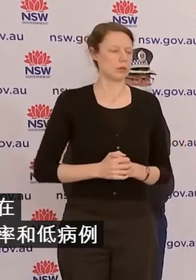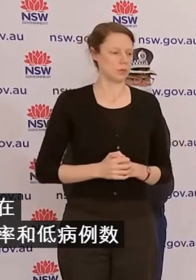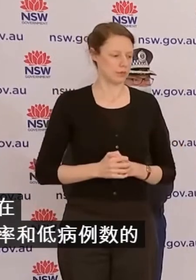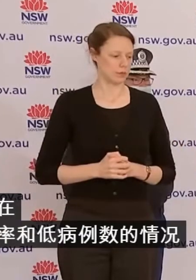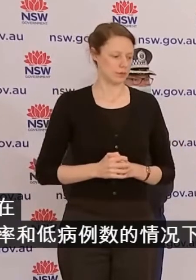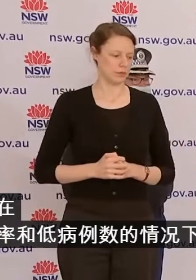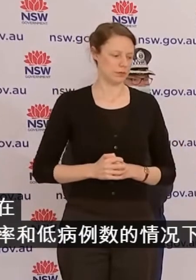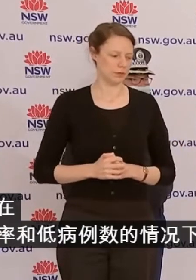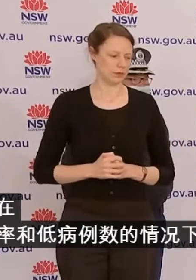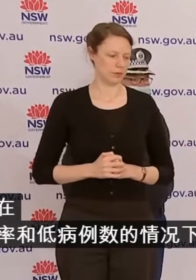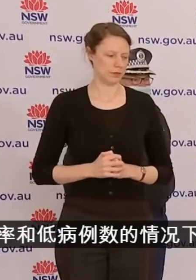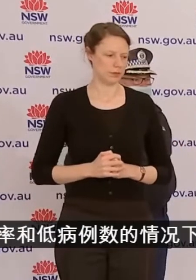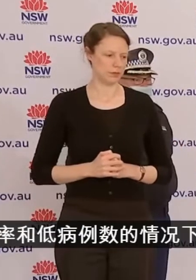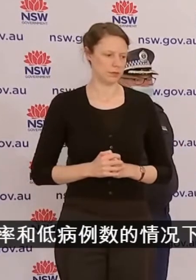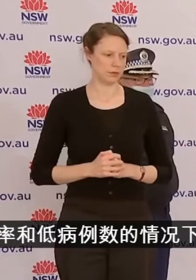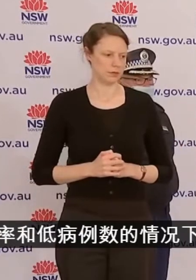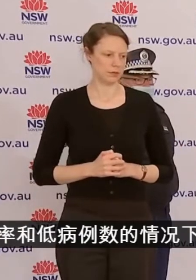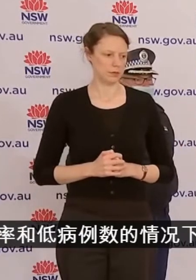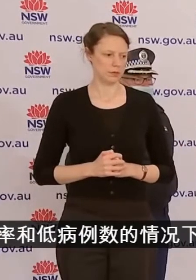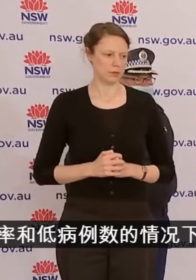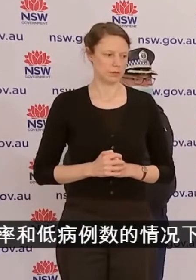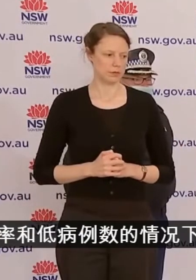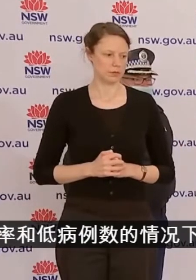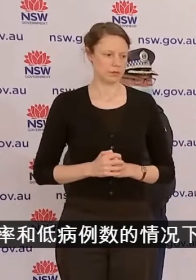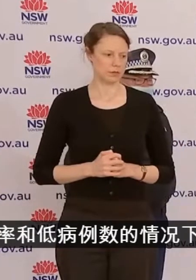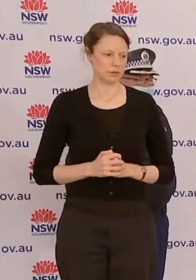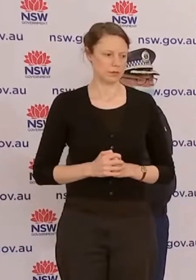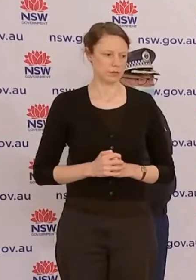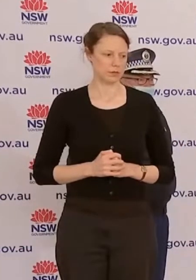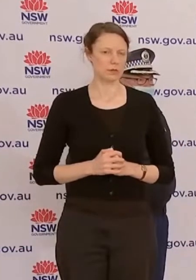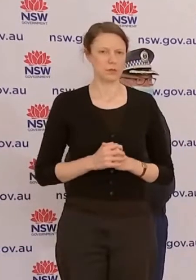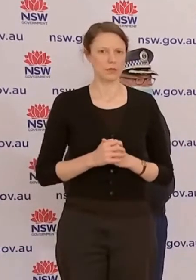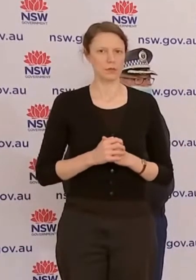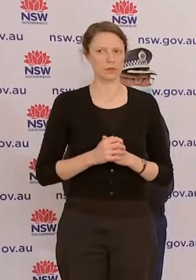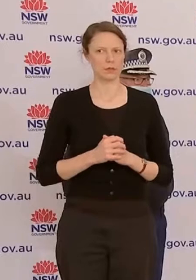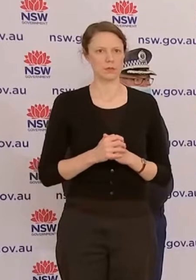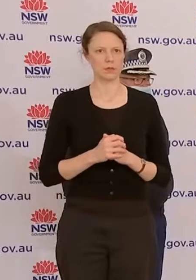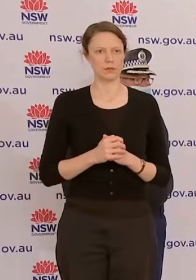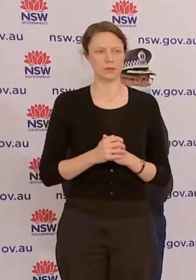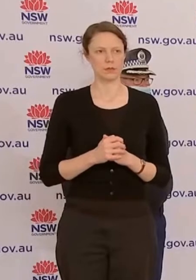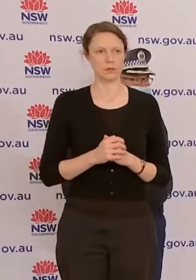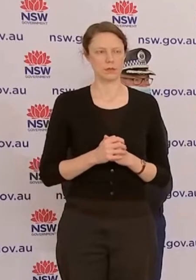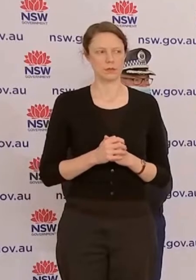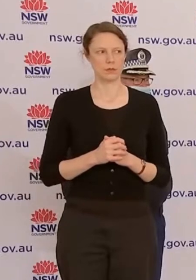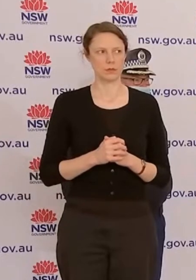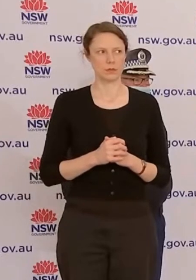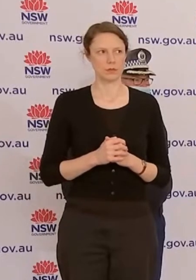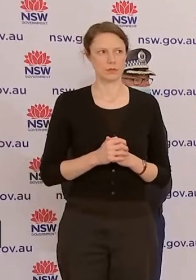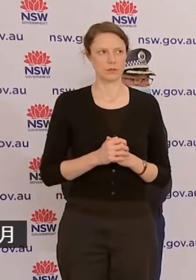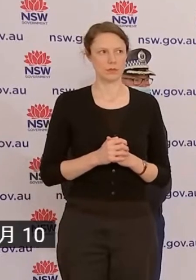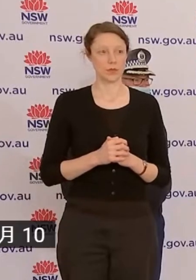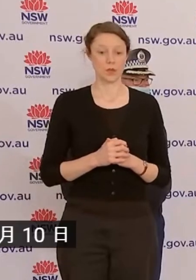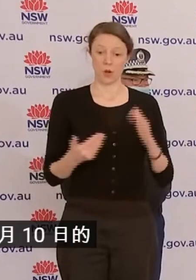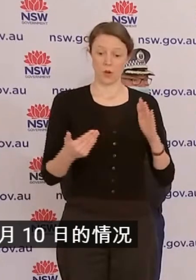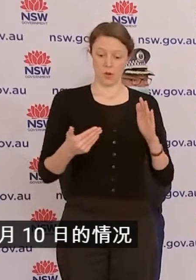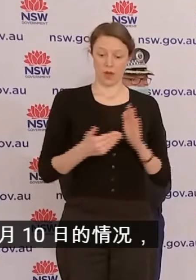high vaccinations and low cases when we get to 6 million jabs if case numbers don't come down? Well, we're in a situation where we're in the 10th of